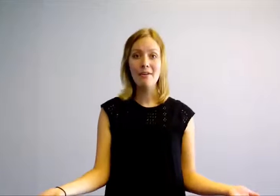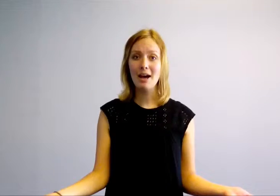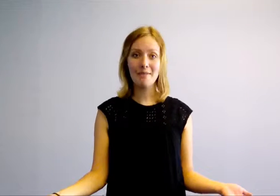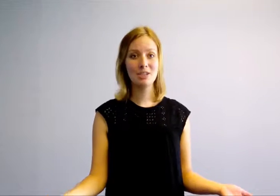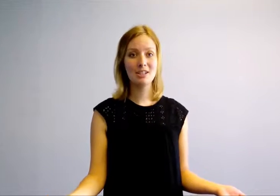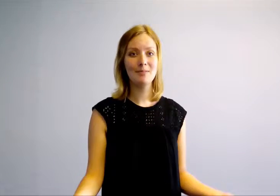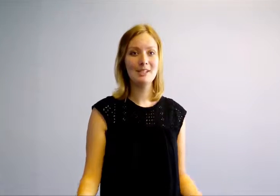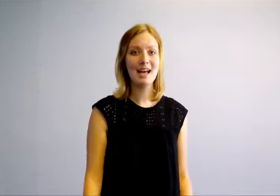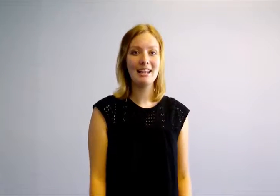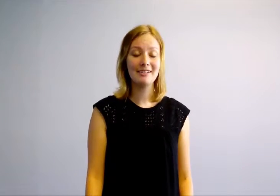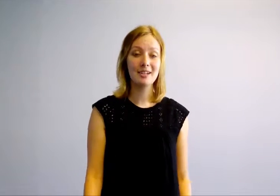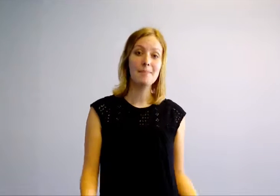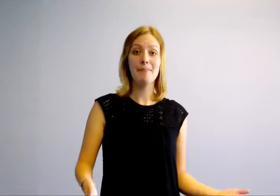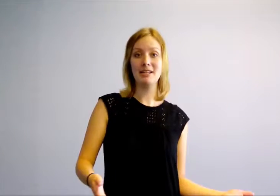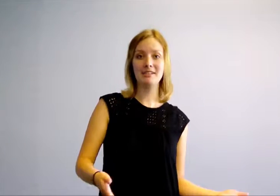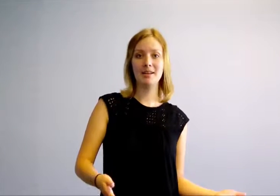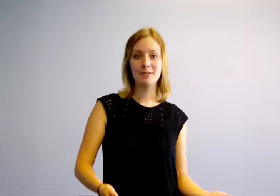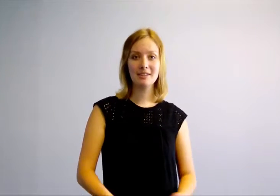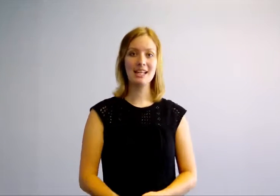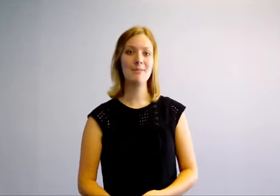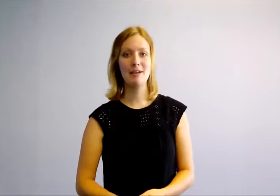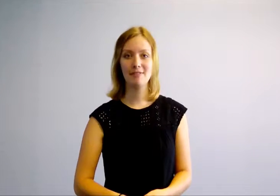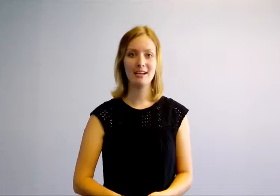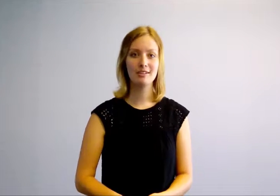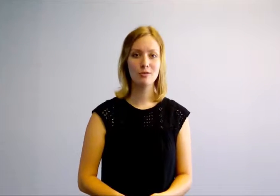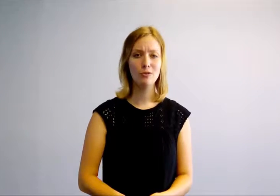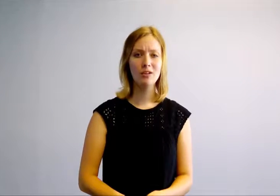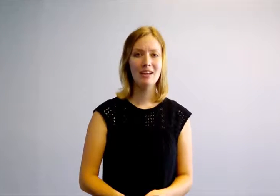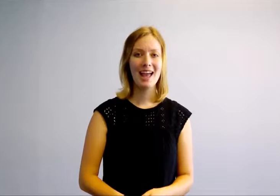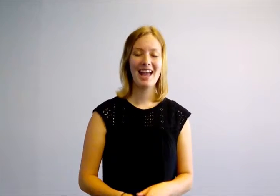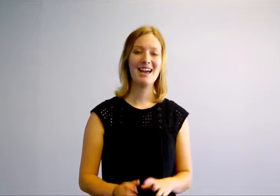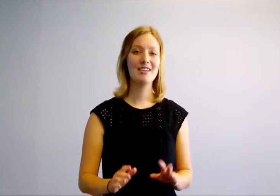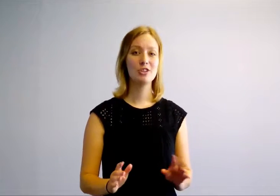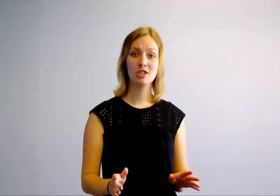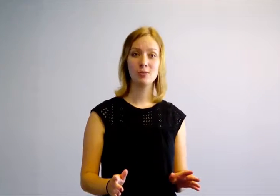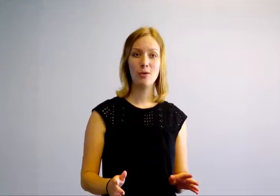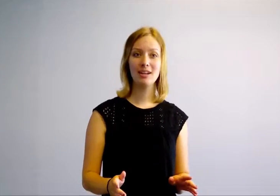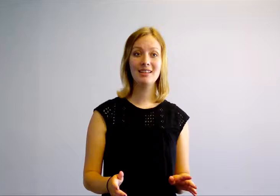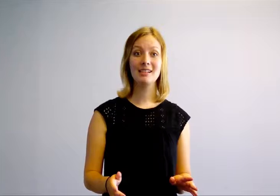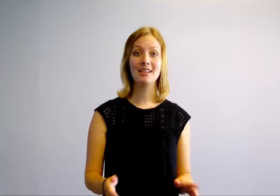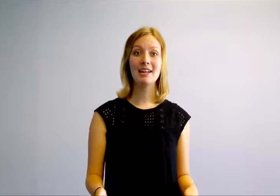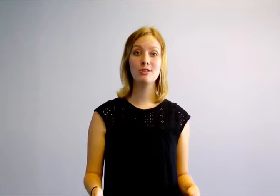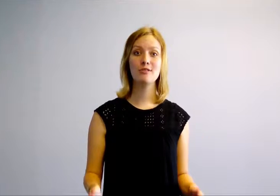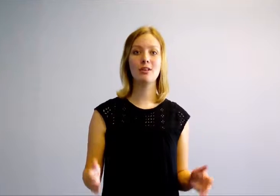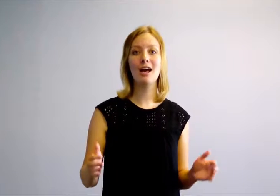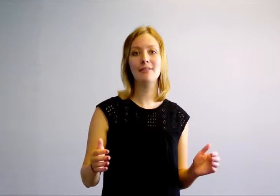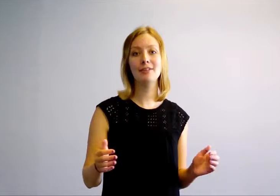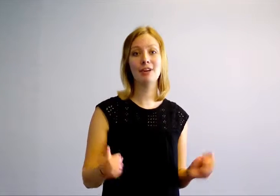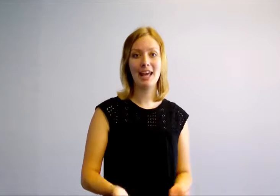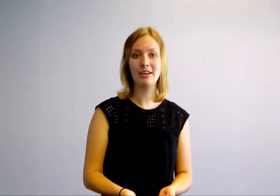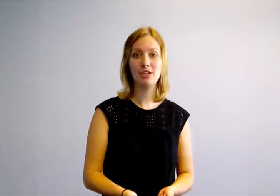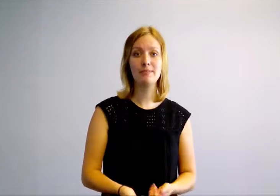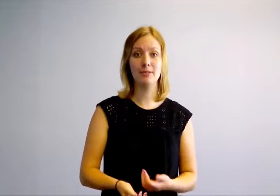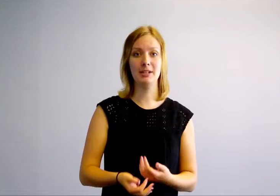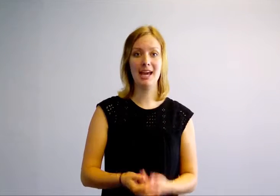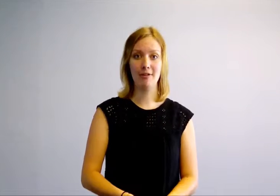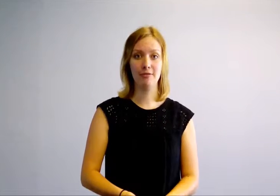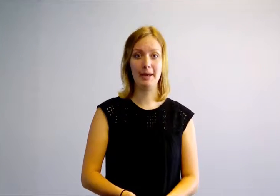Now I'm just going to be signing some basic subjects that you might find in school. And just a warning, these signs use a lot of different hand shapes from the